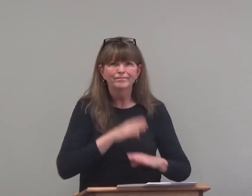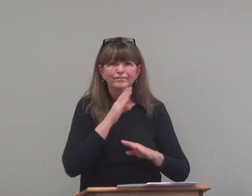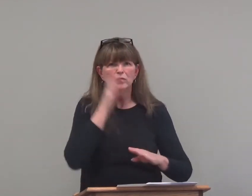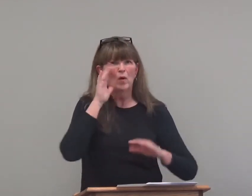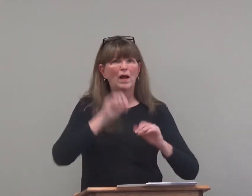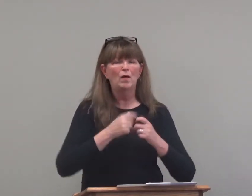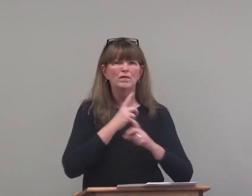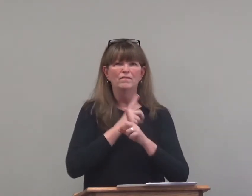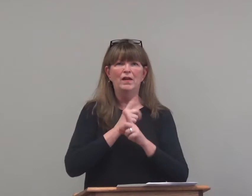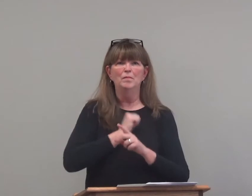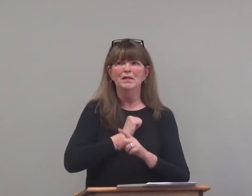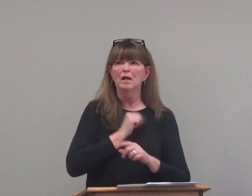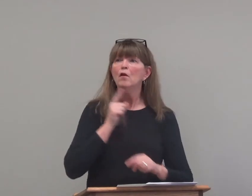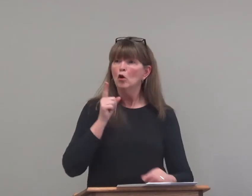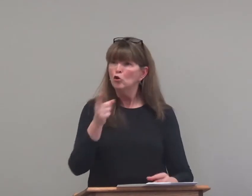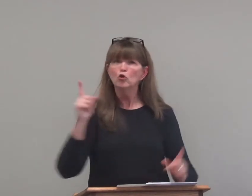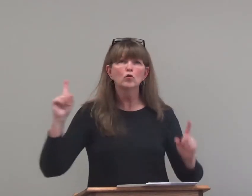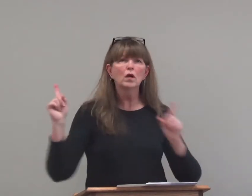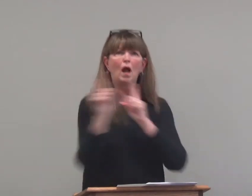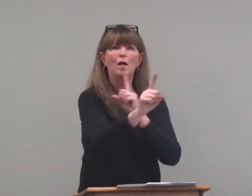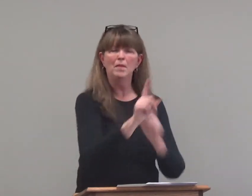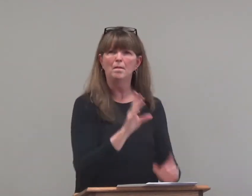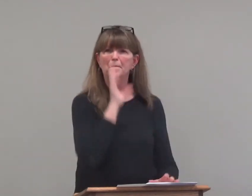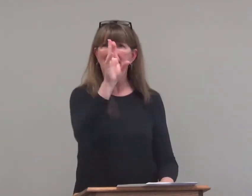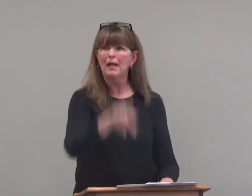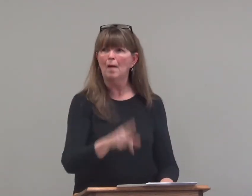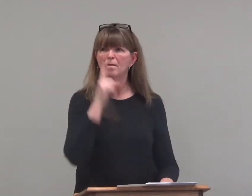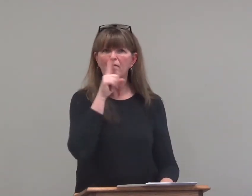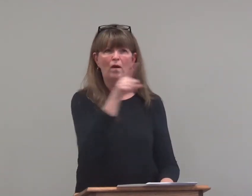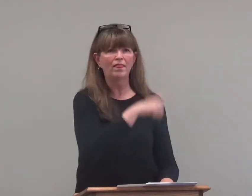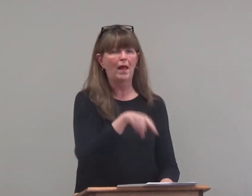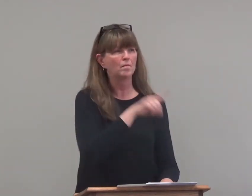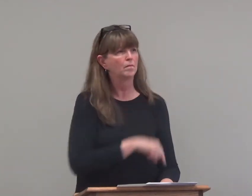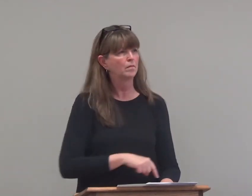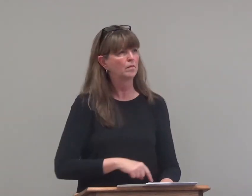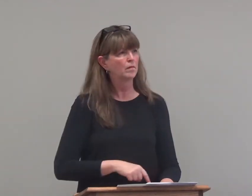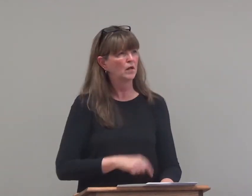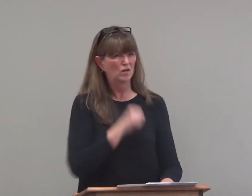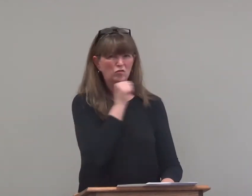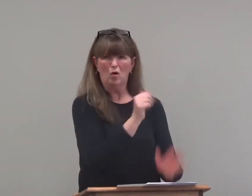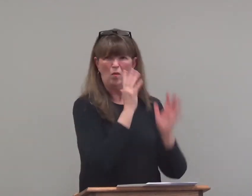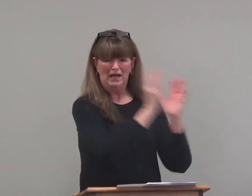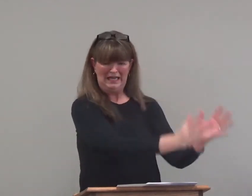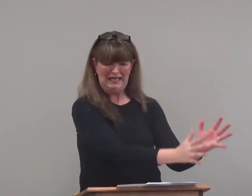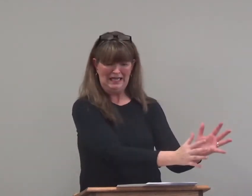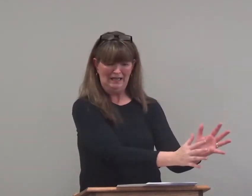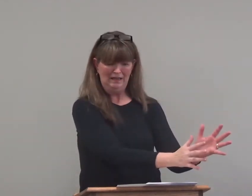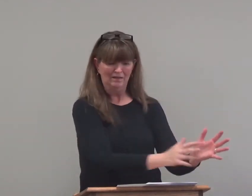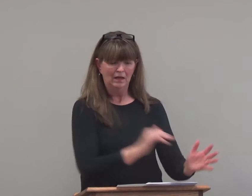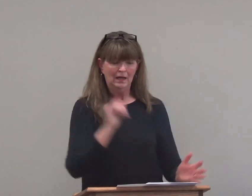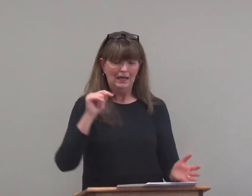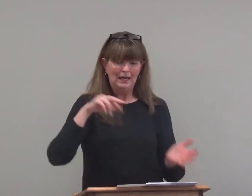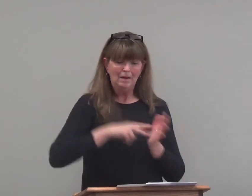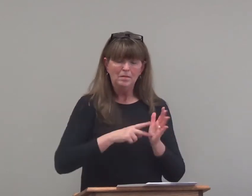When you see someone who does not know how to speak up and defend themselves, then you speak up and defend them. Don't just leave